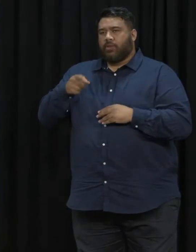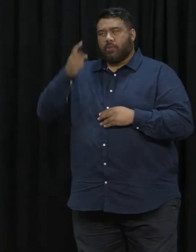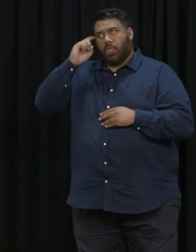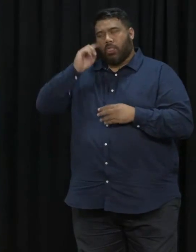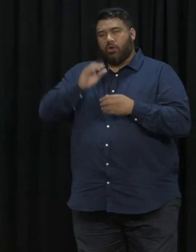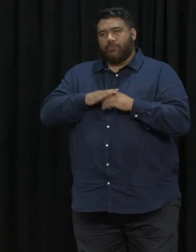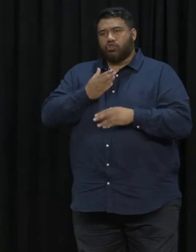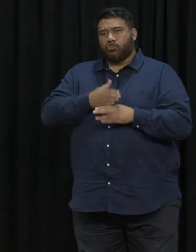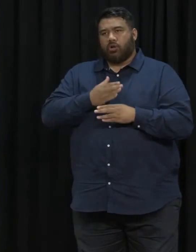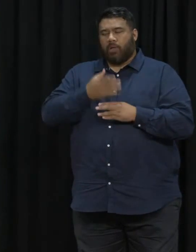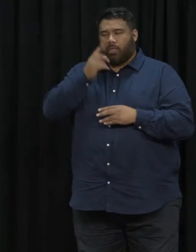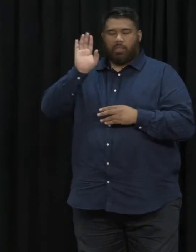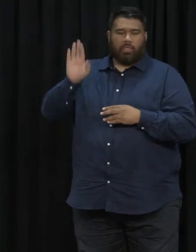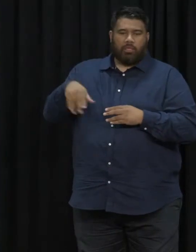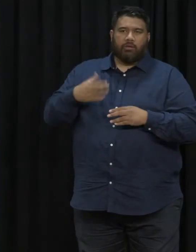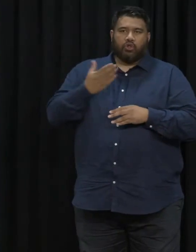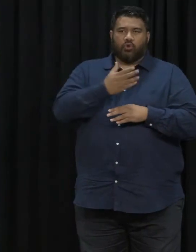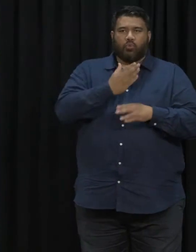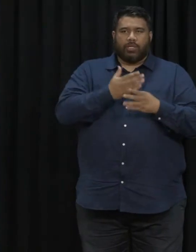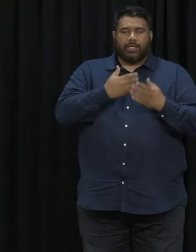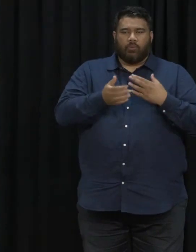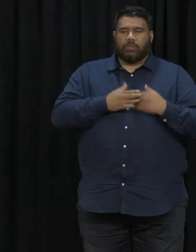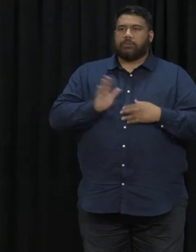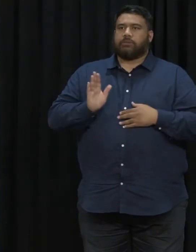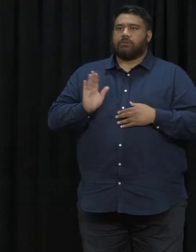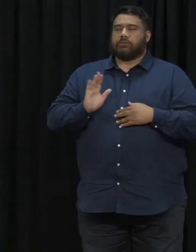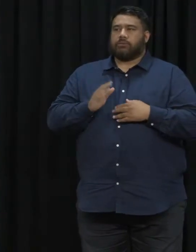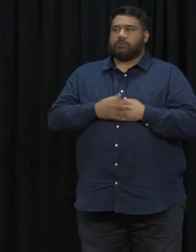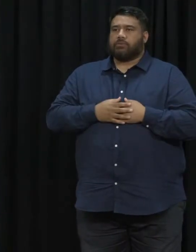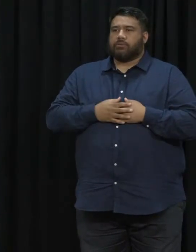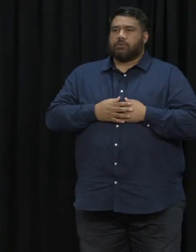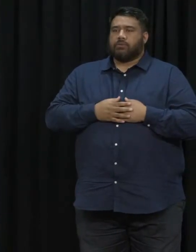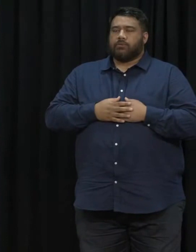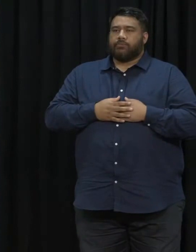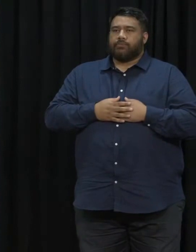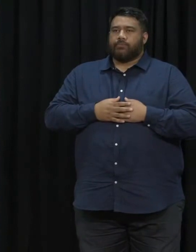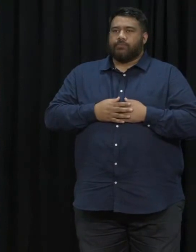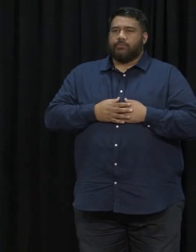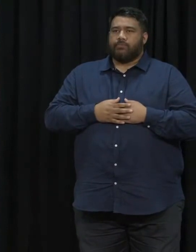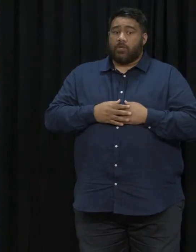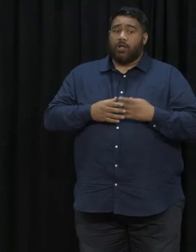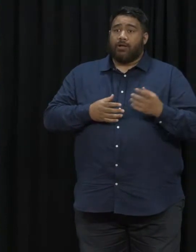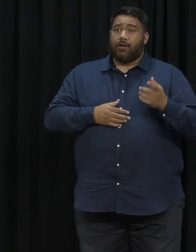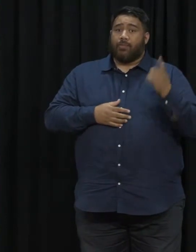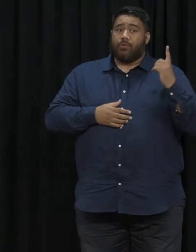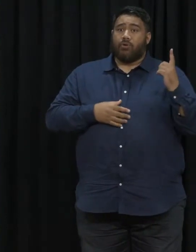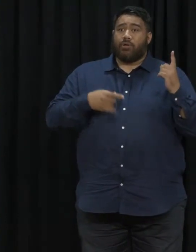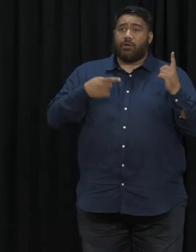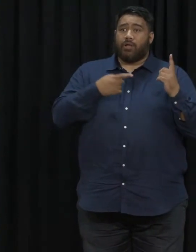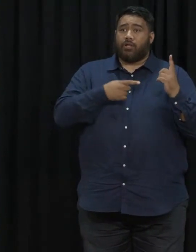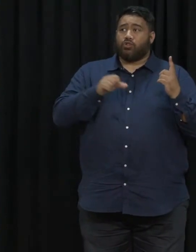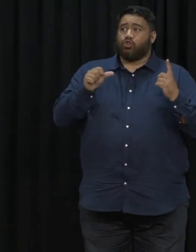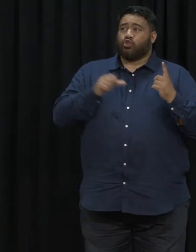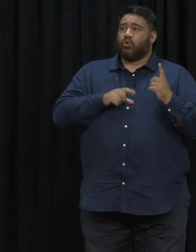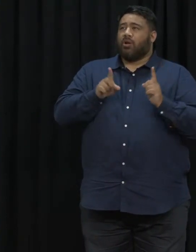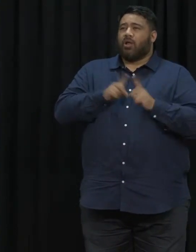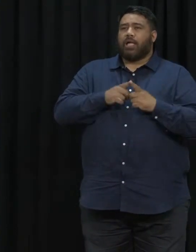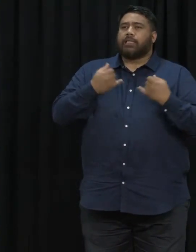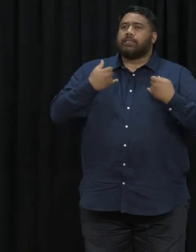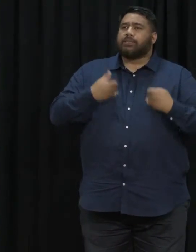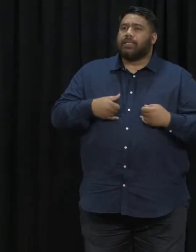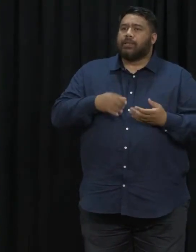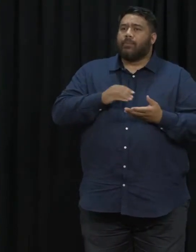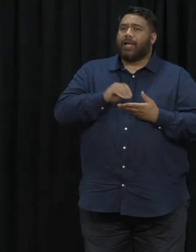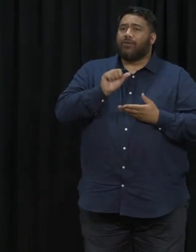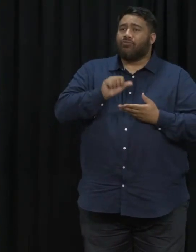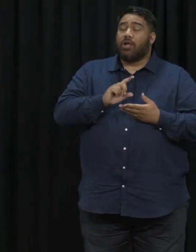to step in and start paying what would usually be a function of an employer and essentially paying sick pay. But we've